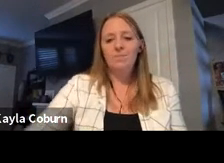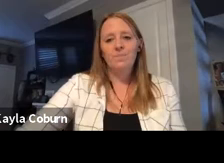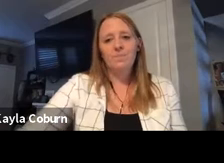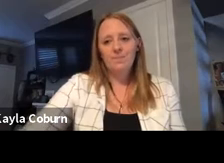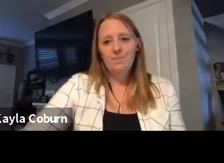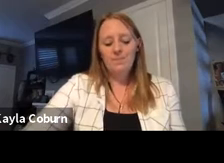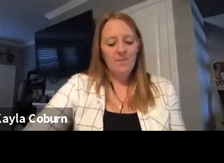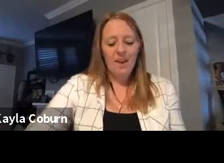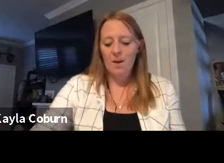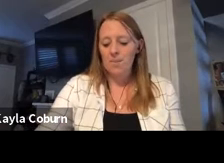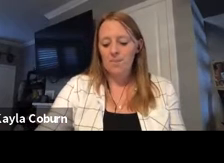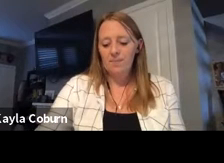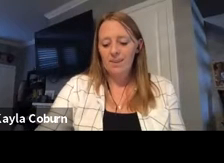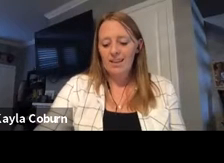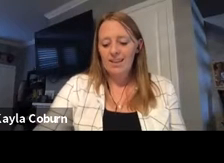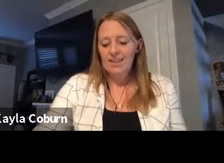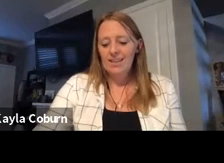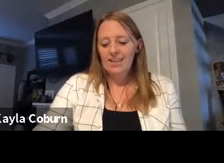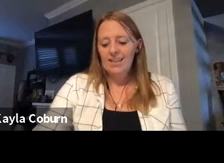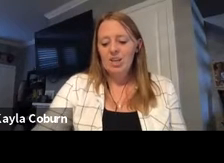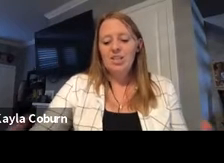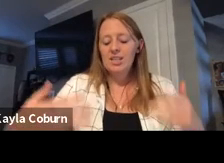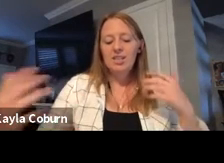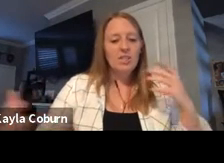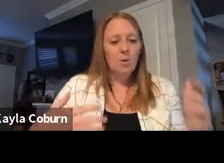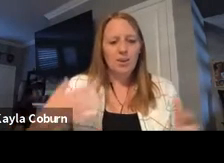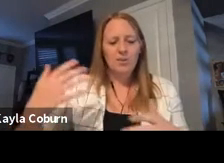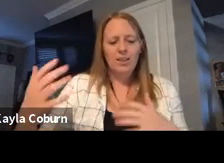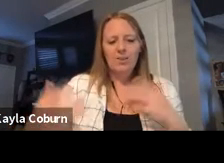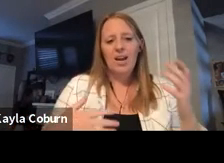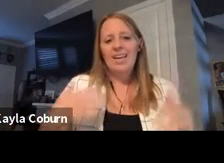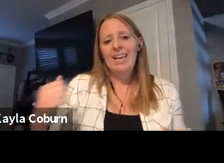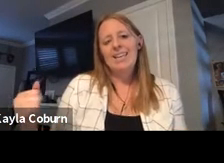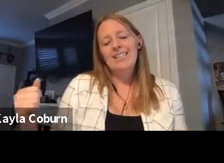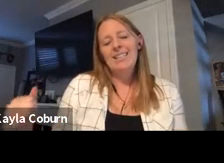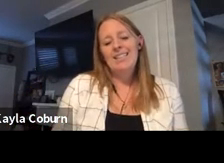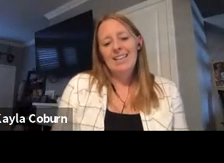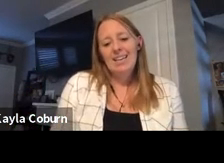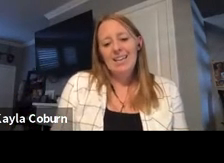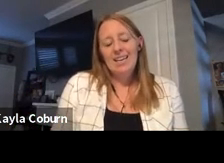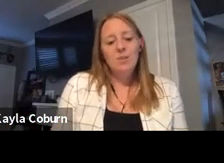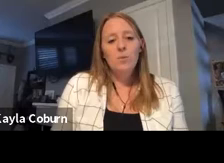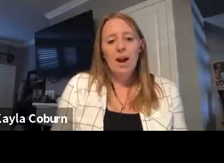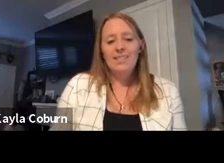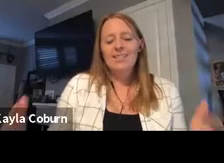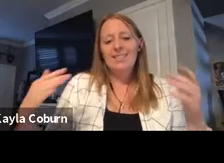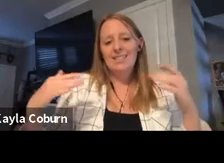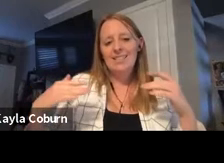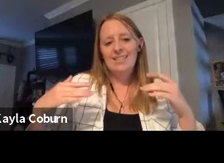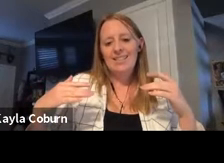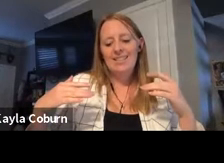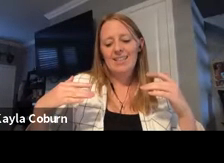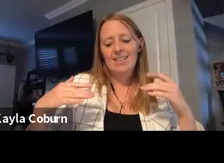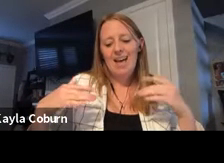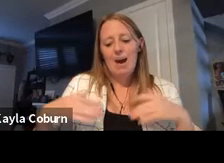open. Um, it's just important to really try to get those